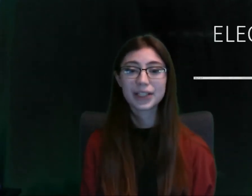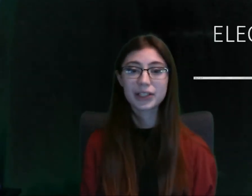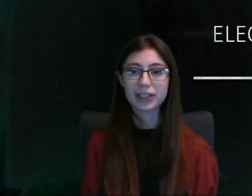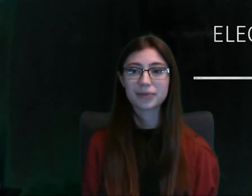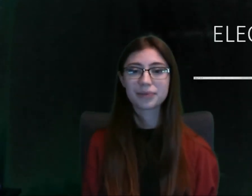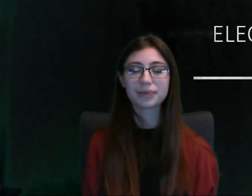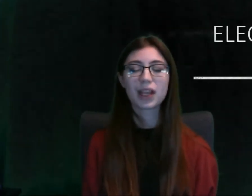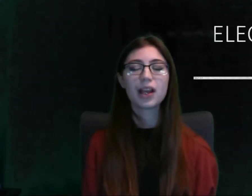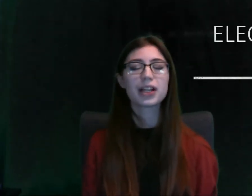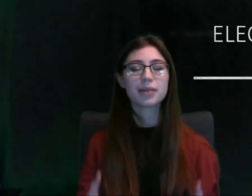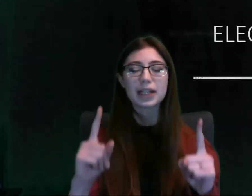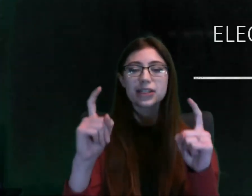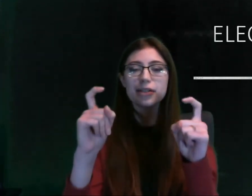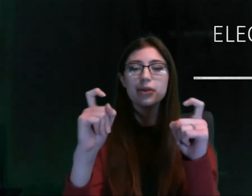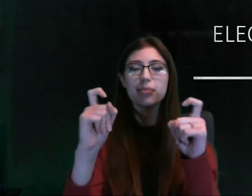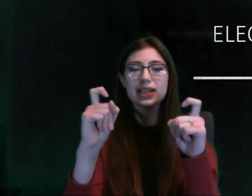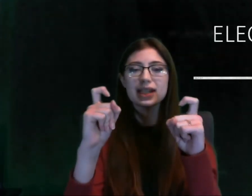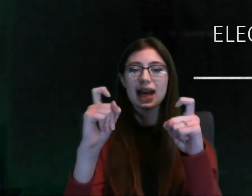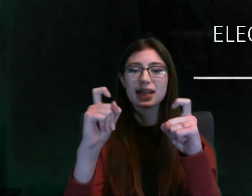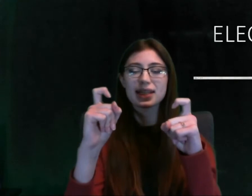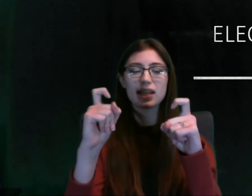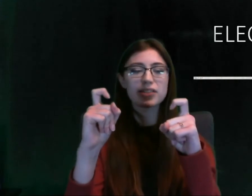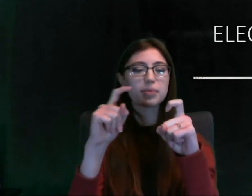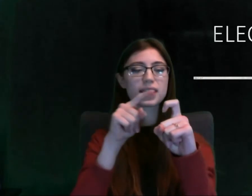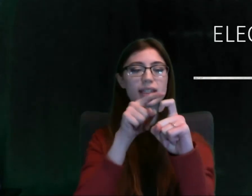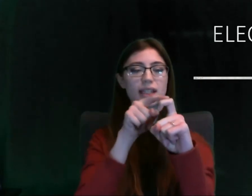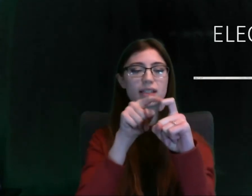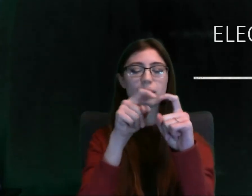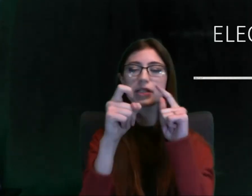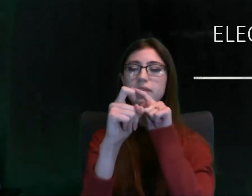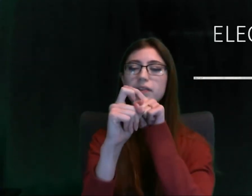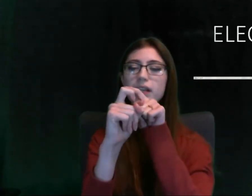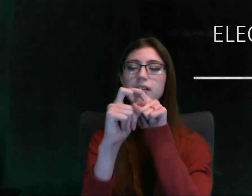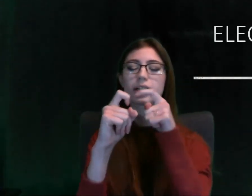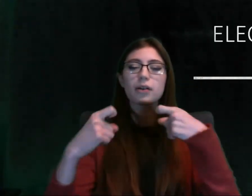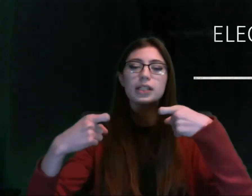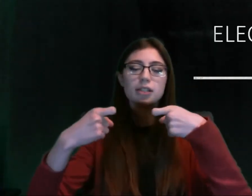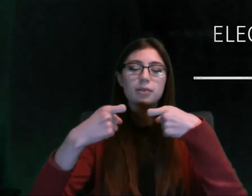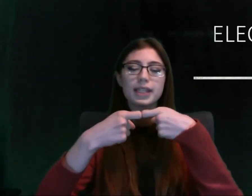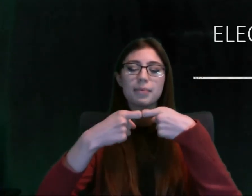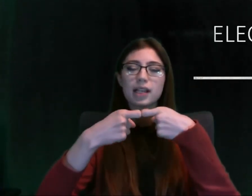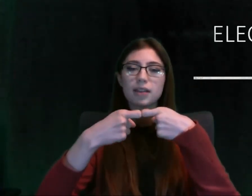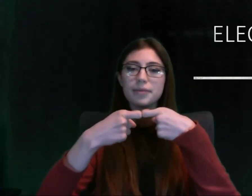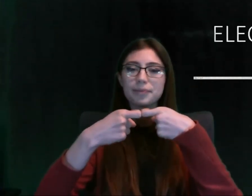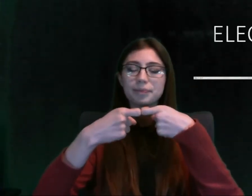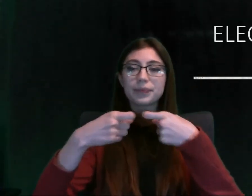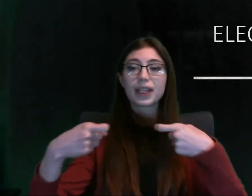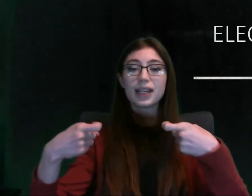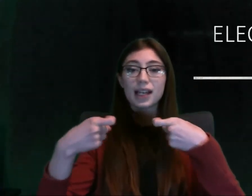Electrician. You're going to make 2 bent X hand shapes, and these parts of your fingers are going to tap together.